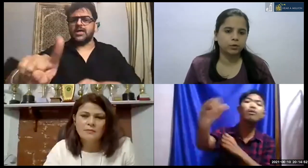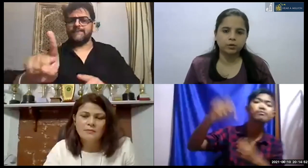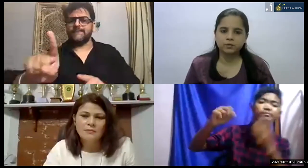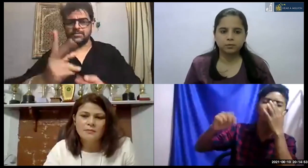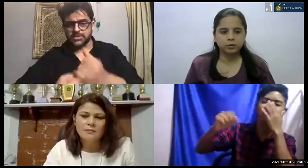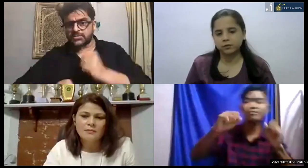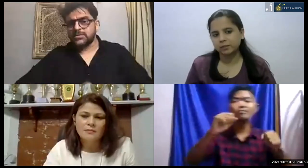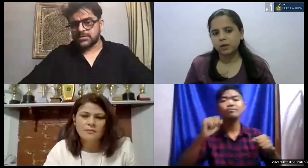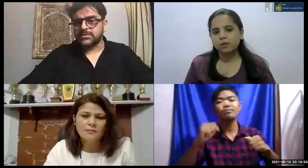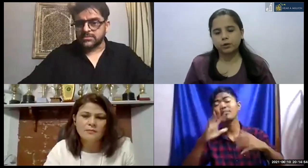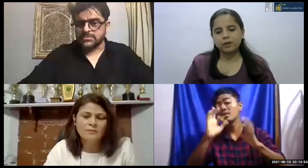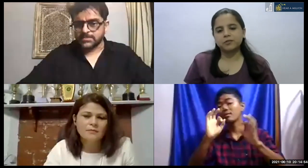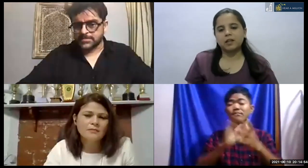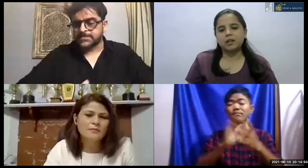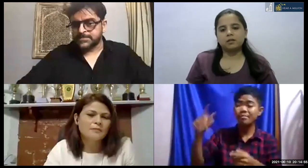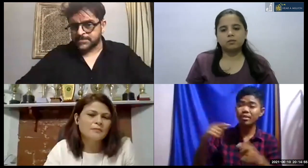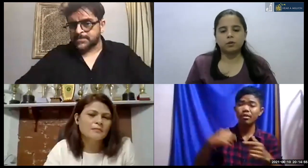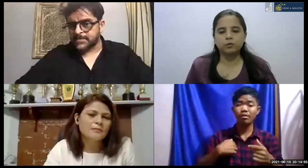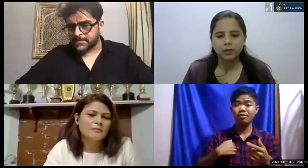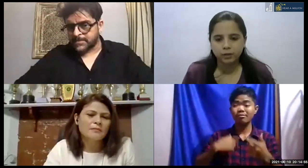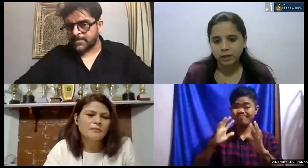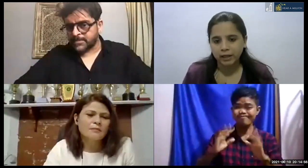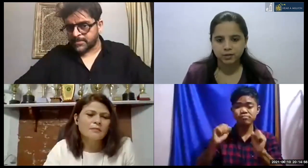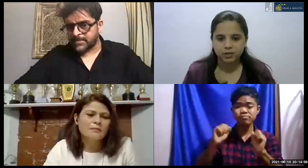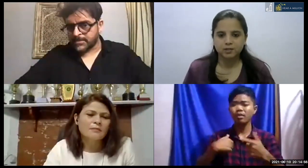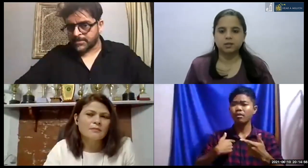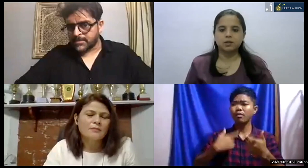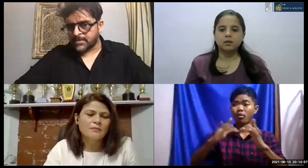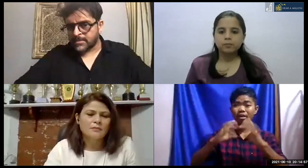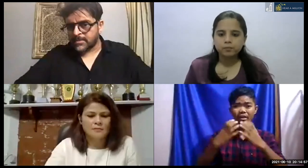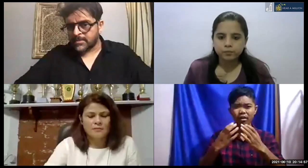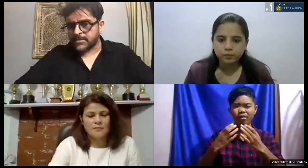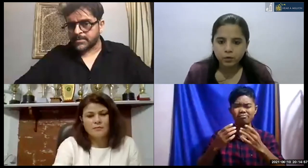for both of them. What you have seen, what would you like to suggest?